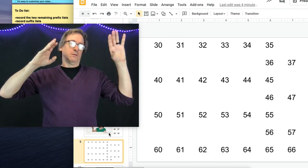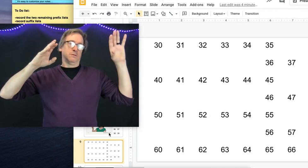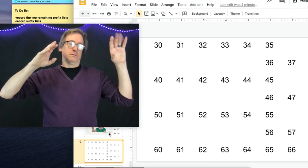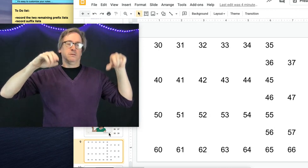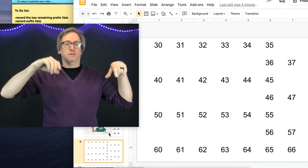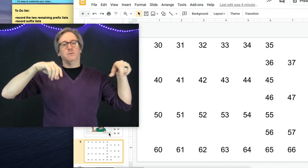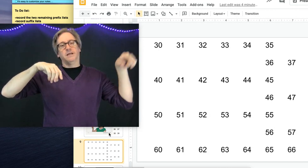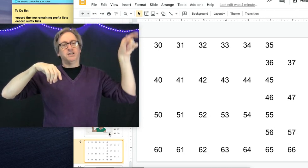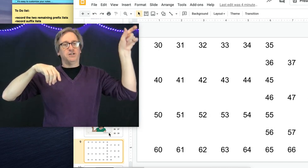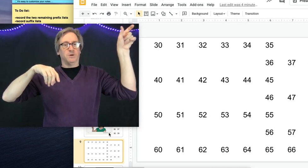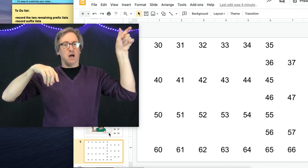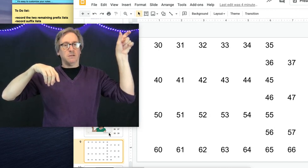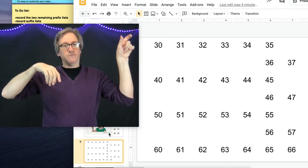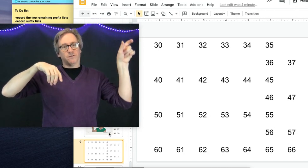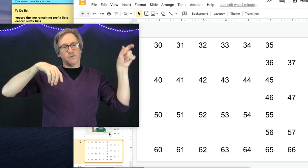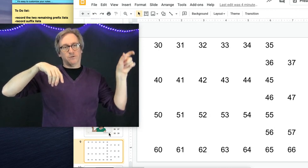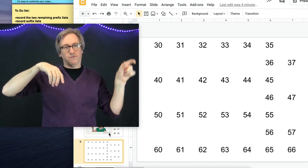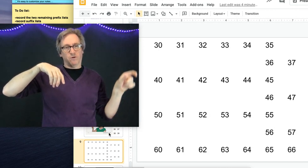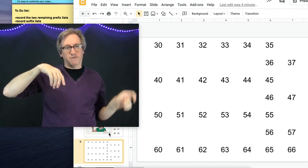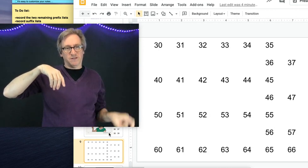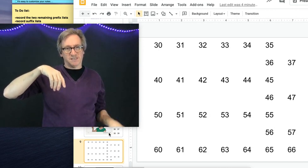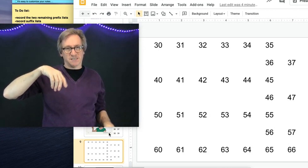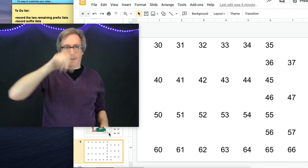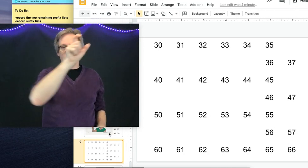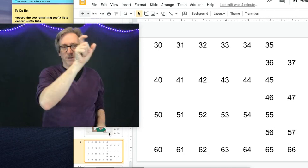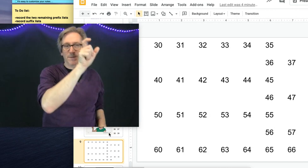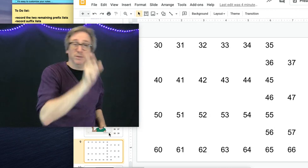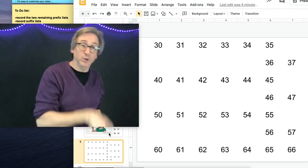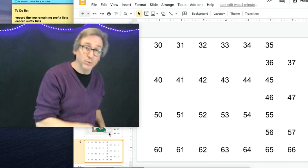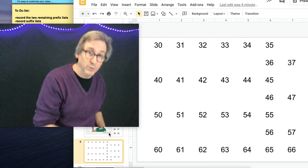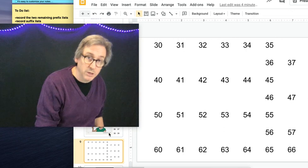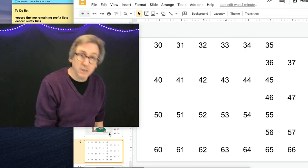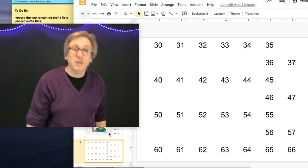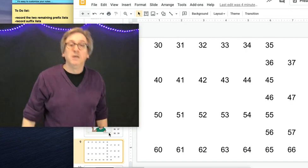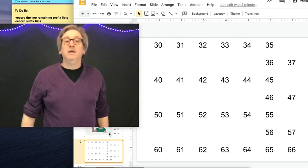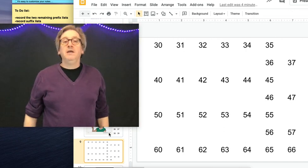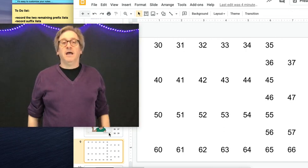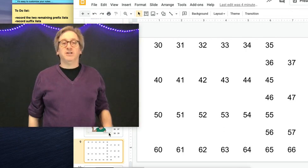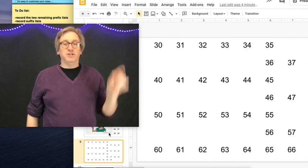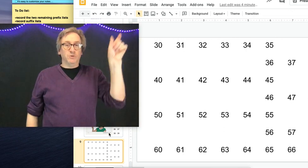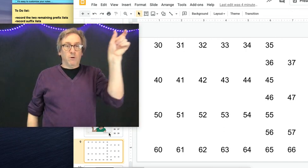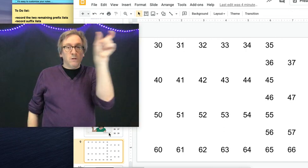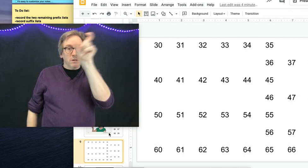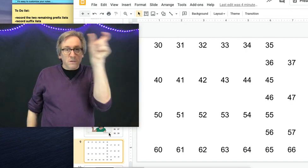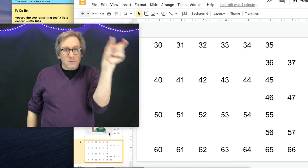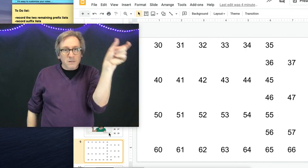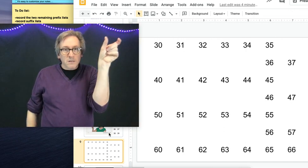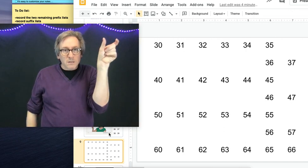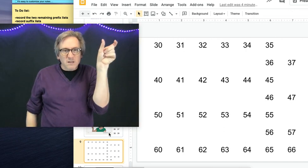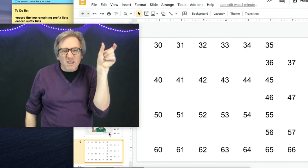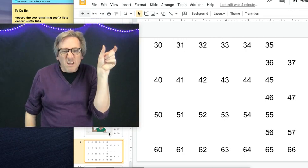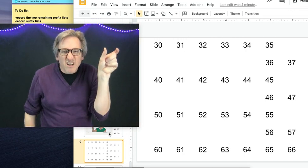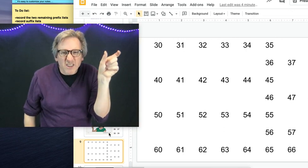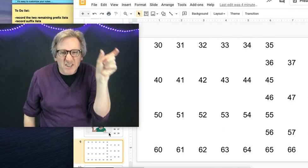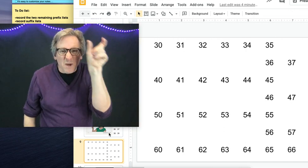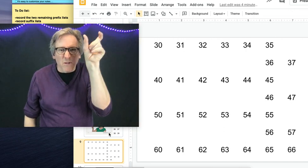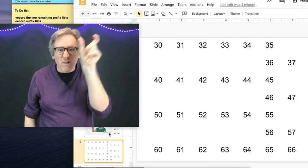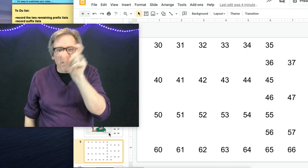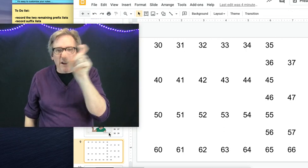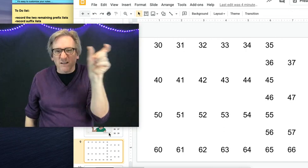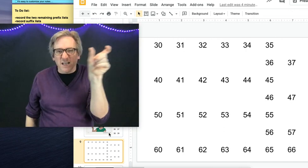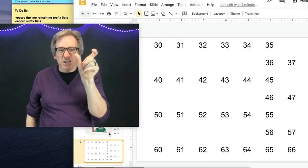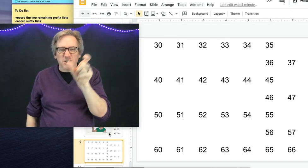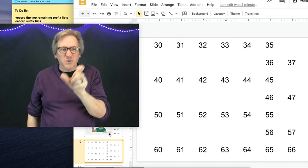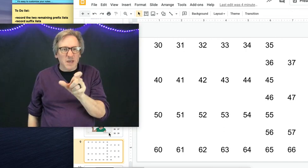or really I should do a column for the 30, 40, 50, 60. Maybe I'll put them in blue. I should do the